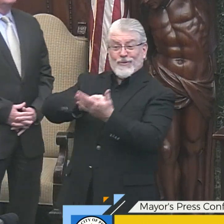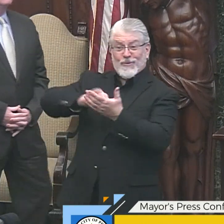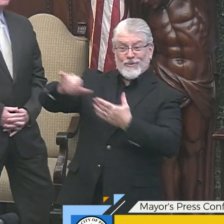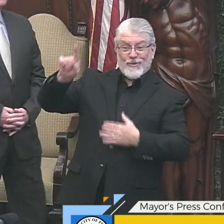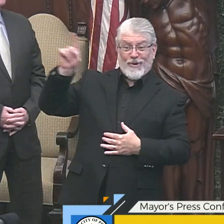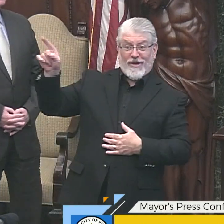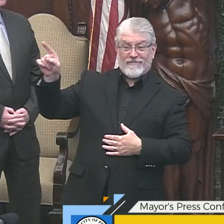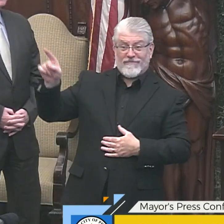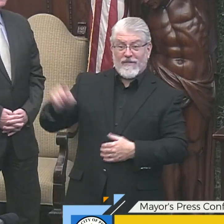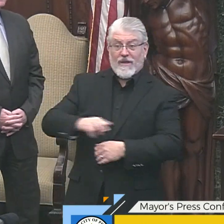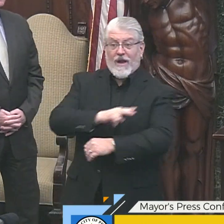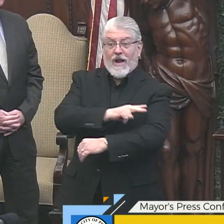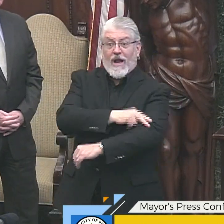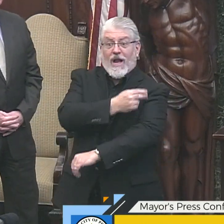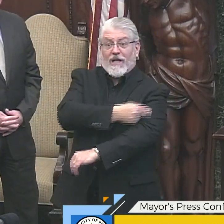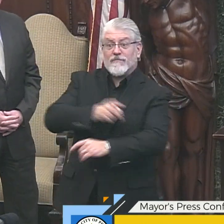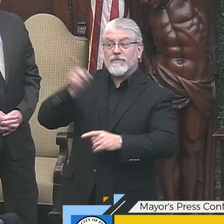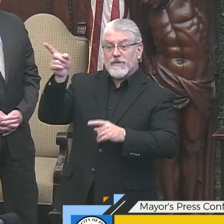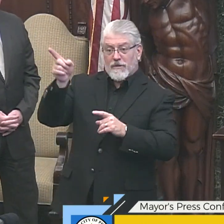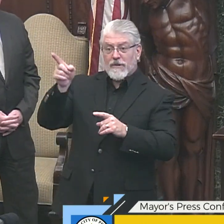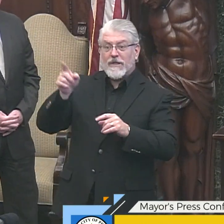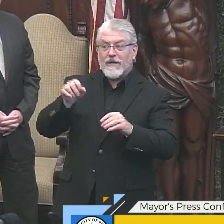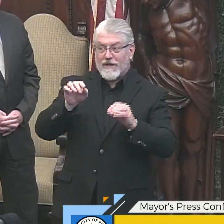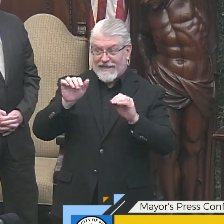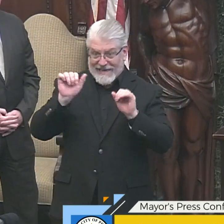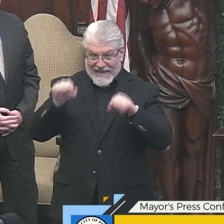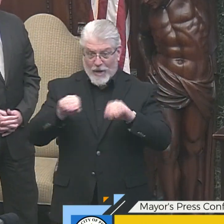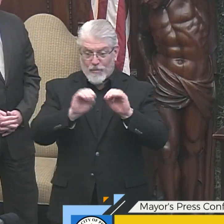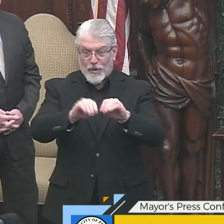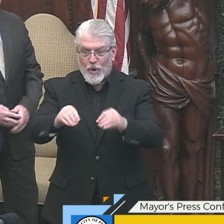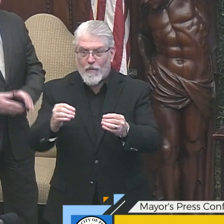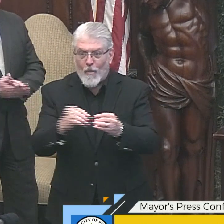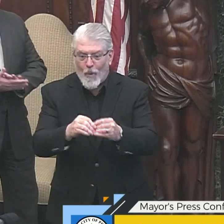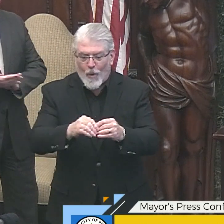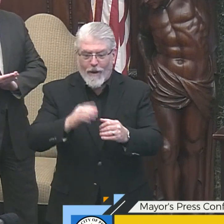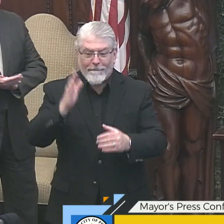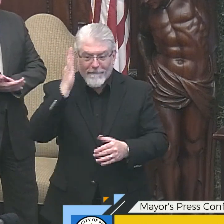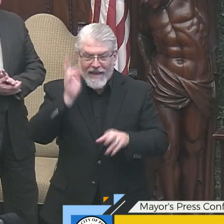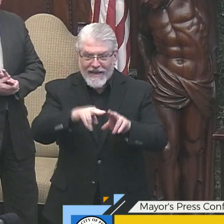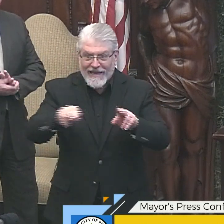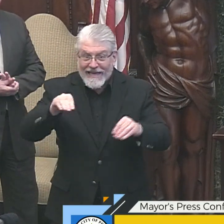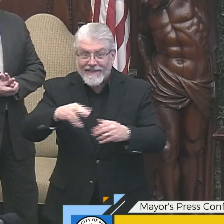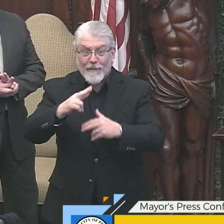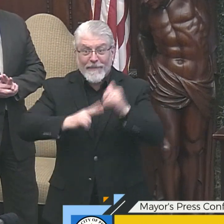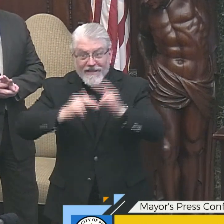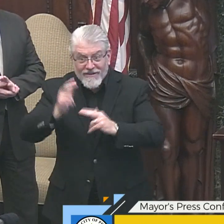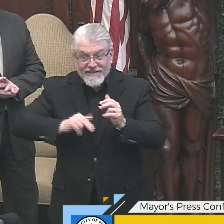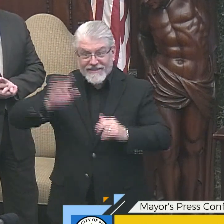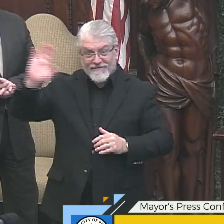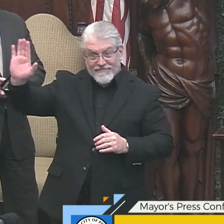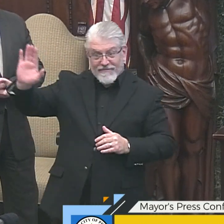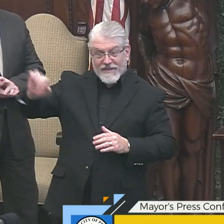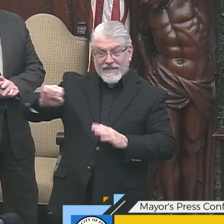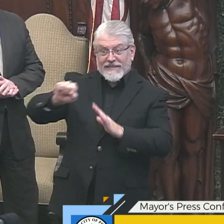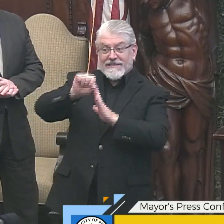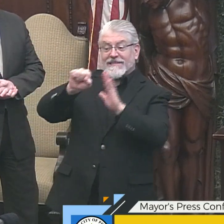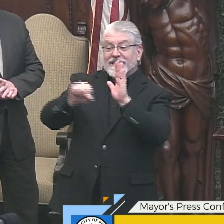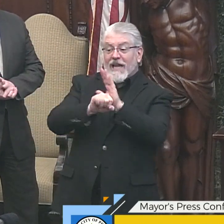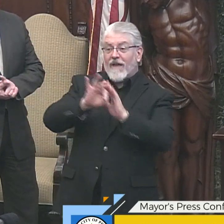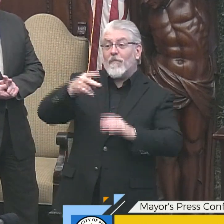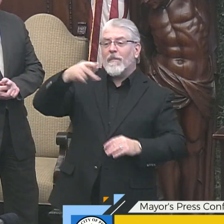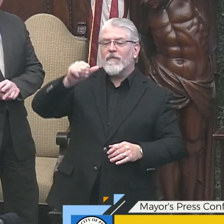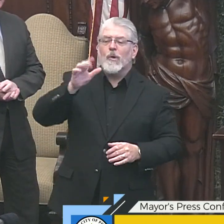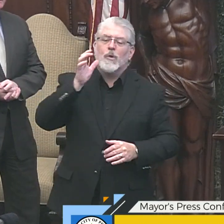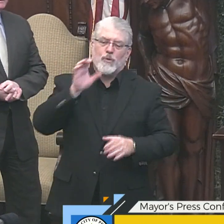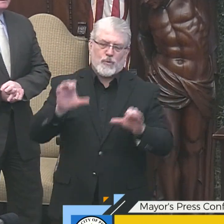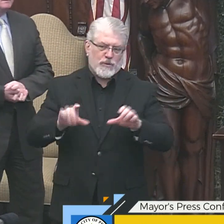in an existing facility. My understanding is that the state of Pennsylvania will be taking similar actions, perhaps as early as today, to make regulatory